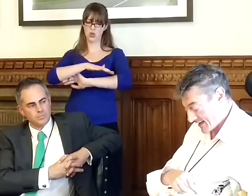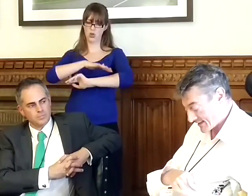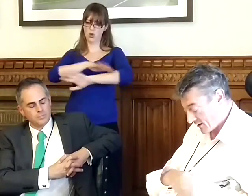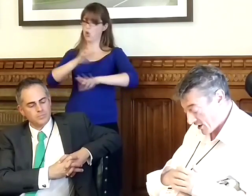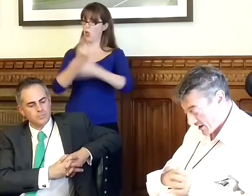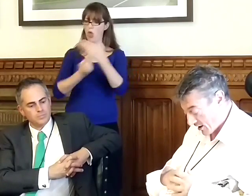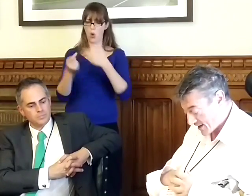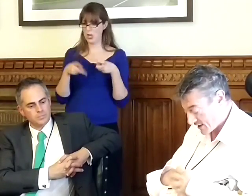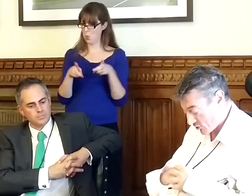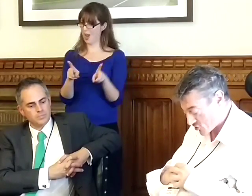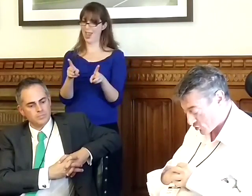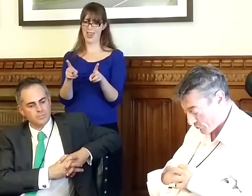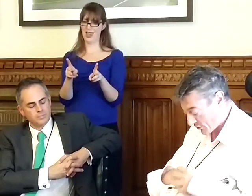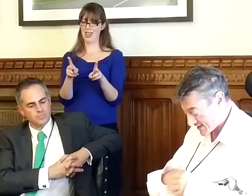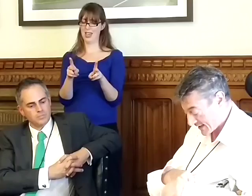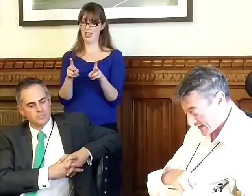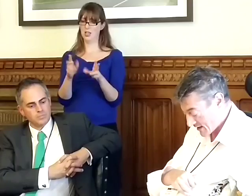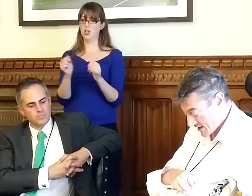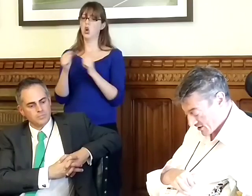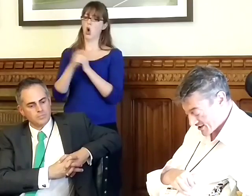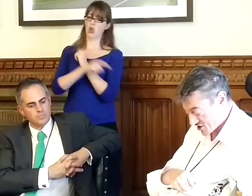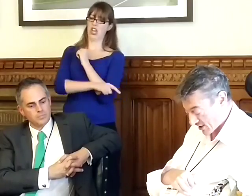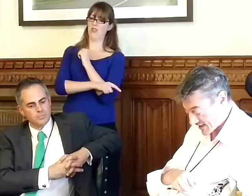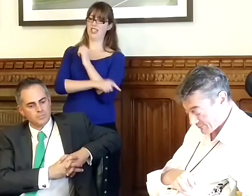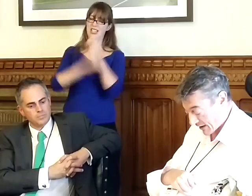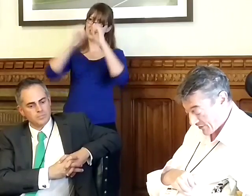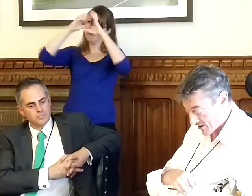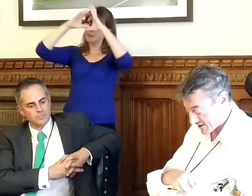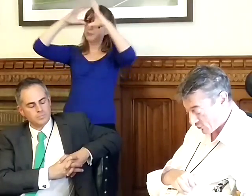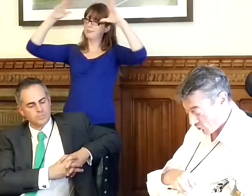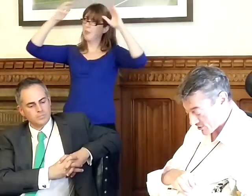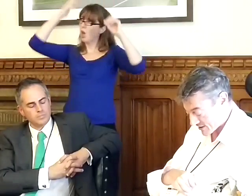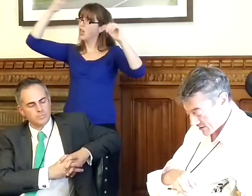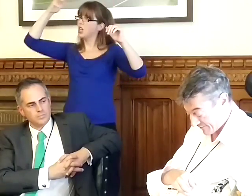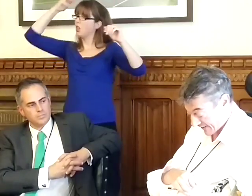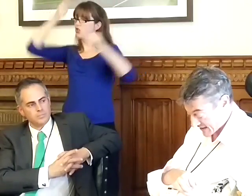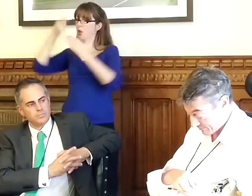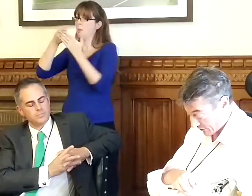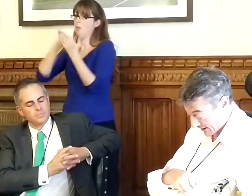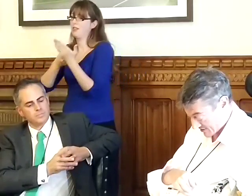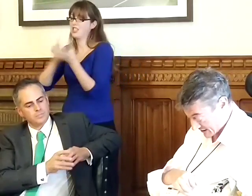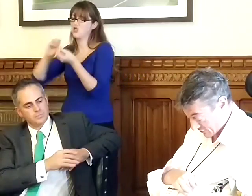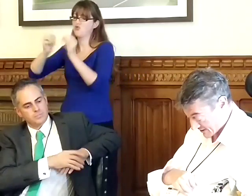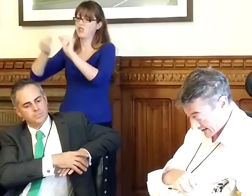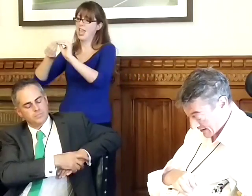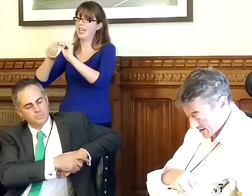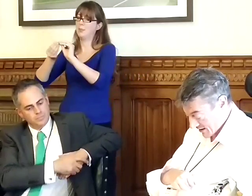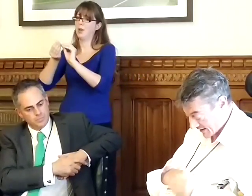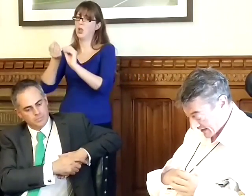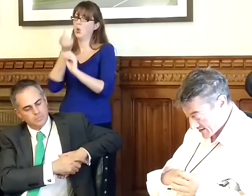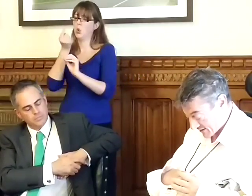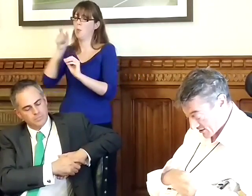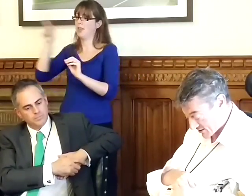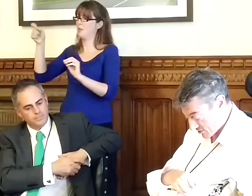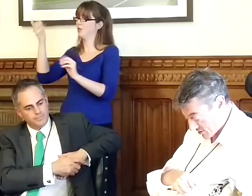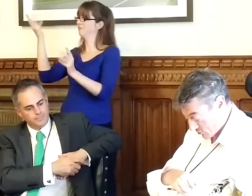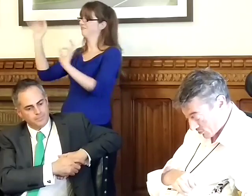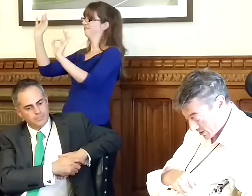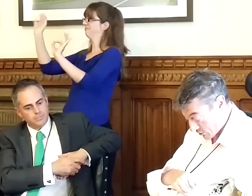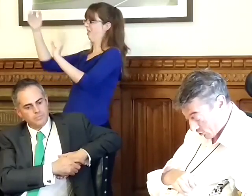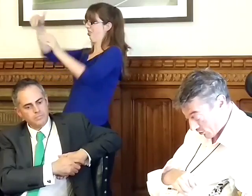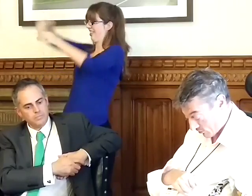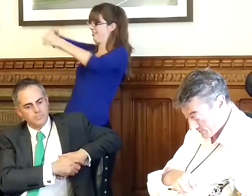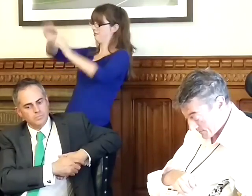and that it is an ideological policy constructed by those who are not affected by austerity against